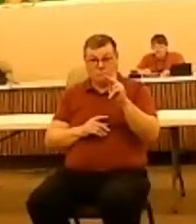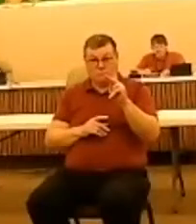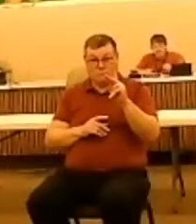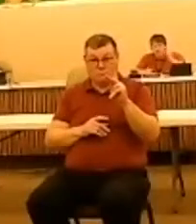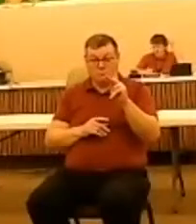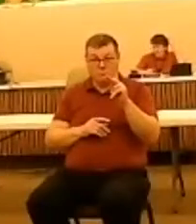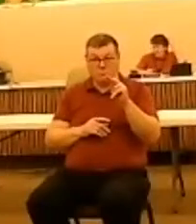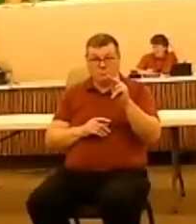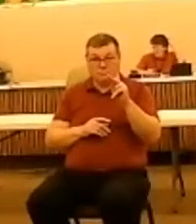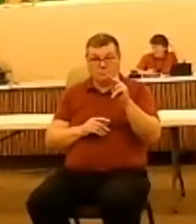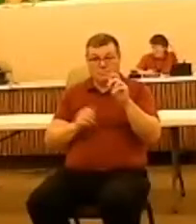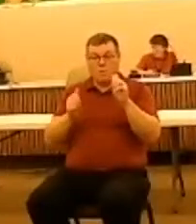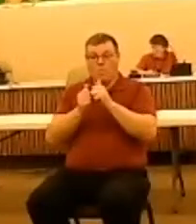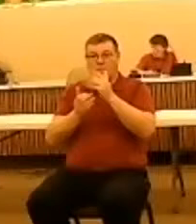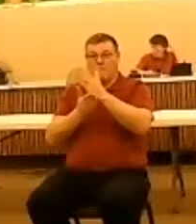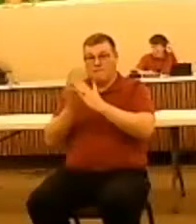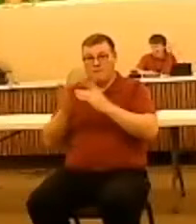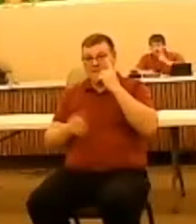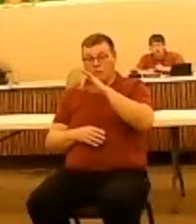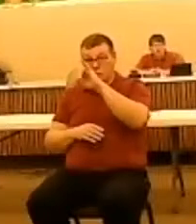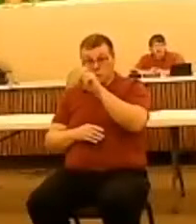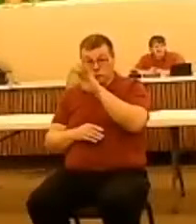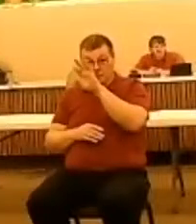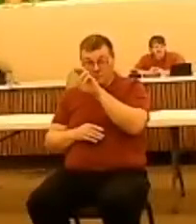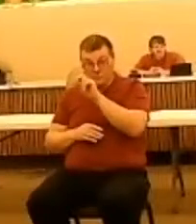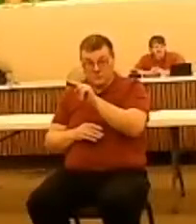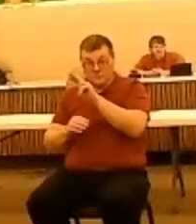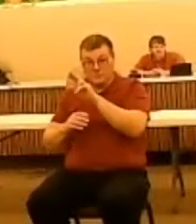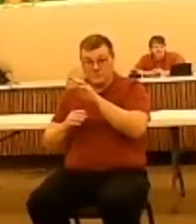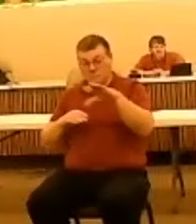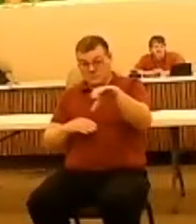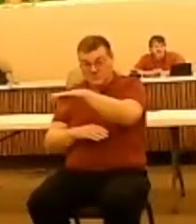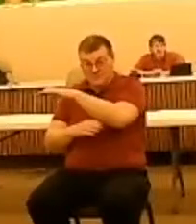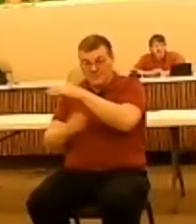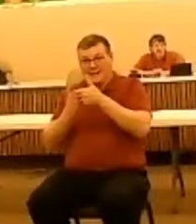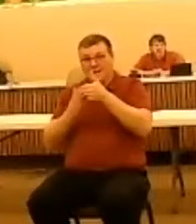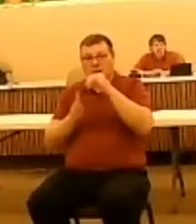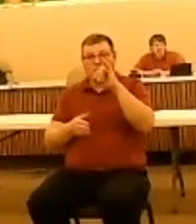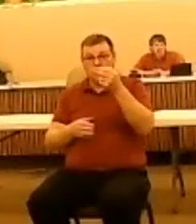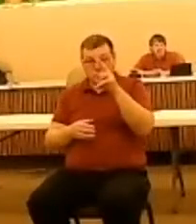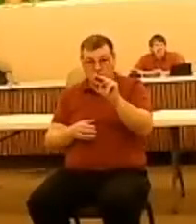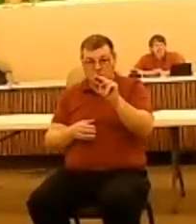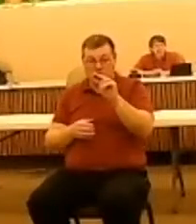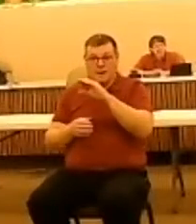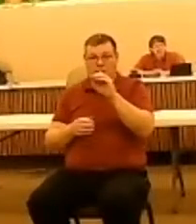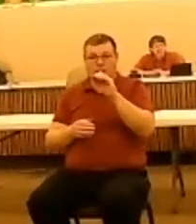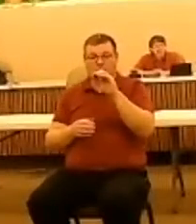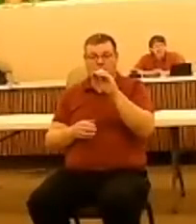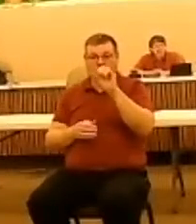the portion of Jefferson Road near John Street and Bernard or Townland Road,